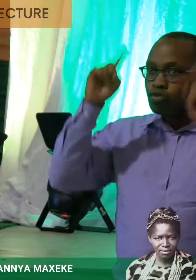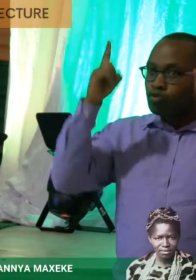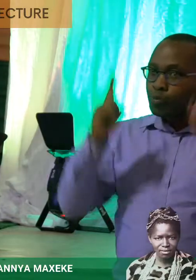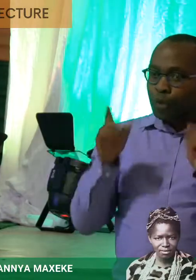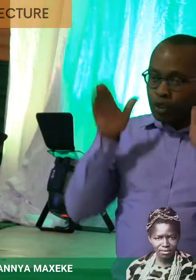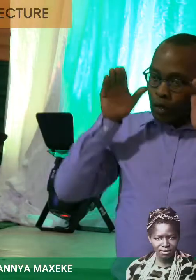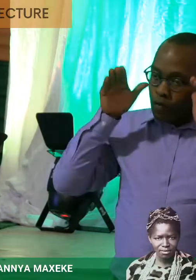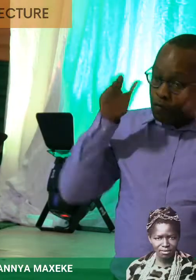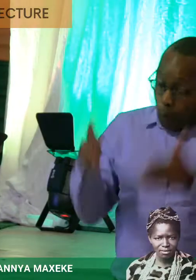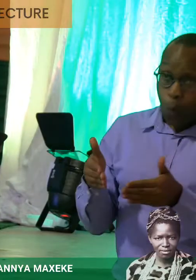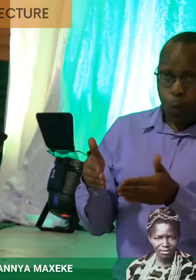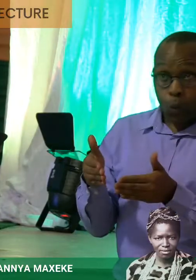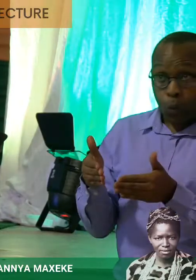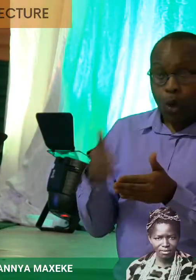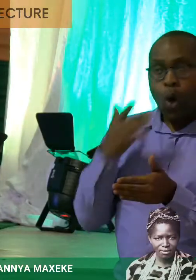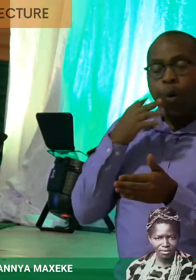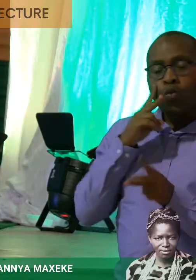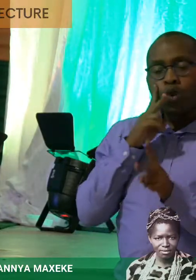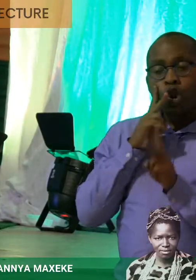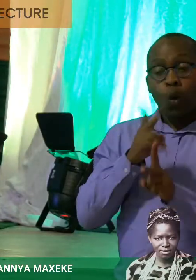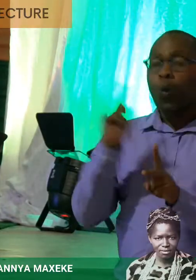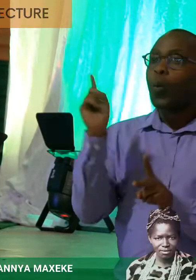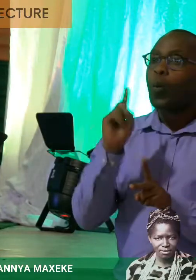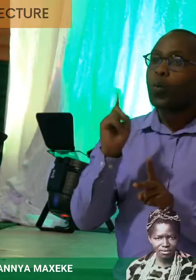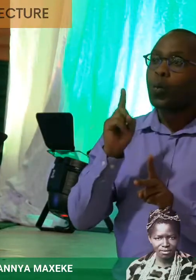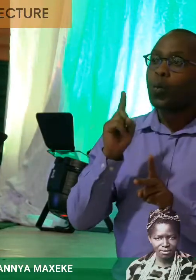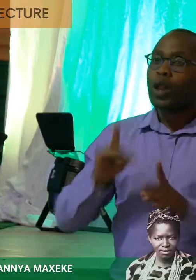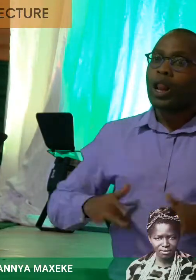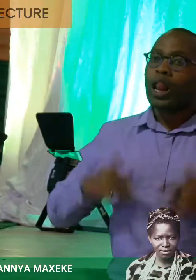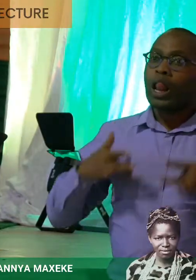xa siqwalasela imeko yamakhosikazi kweli lizwe.